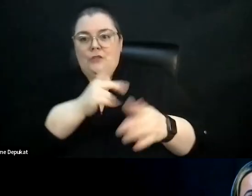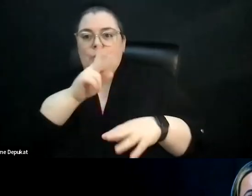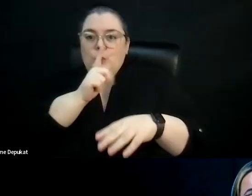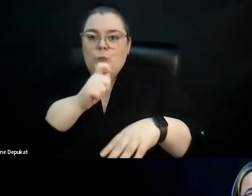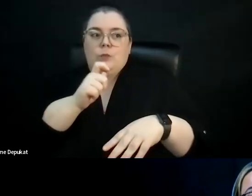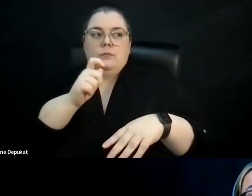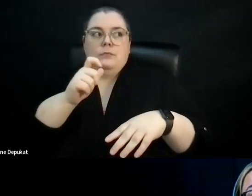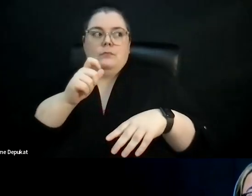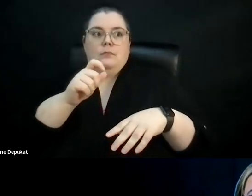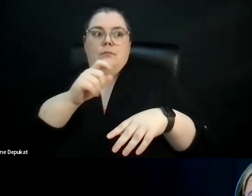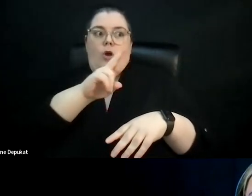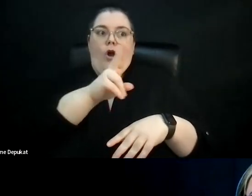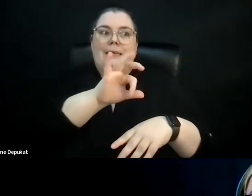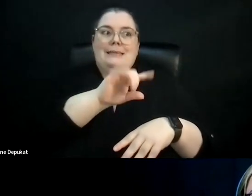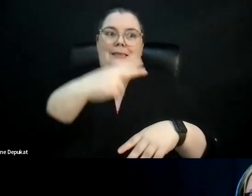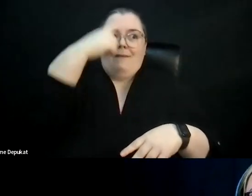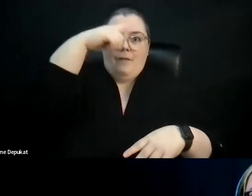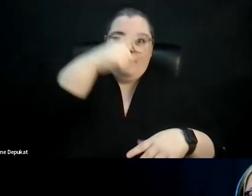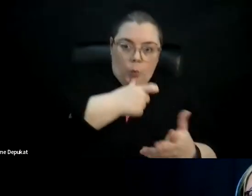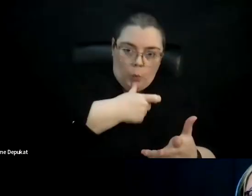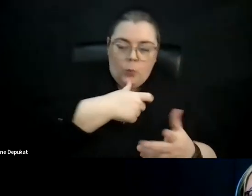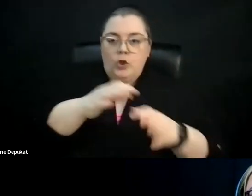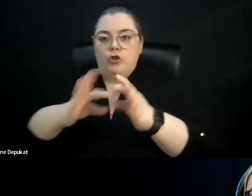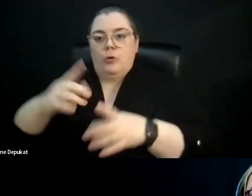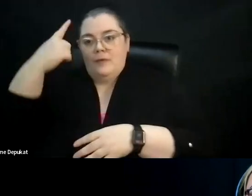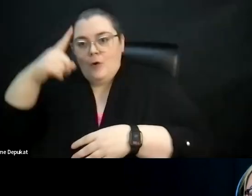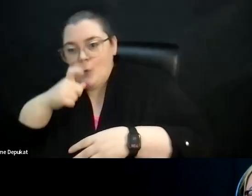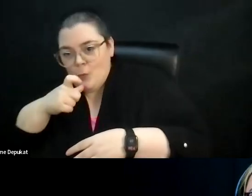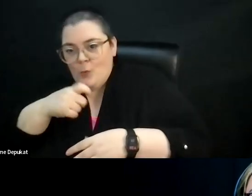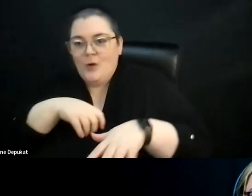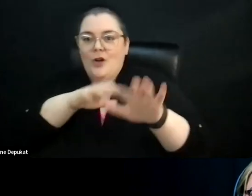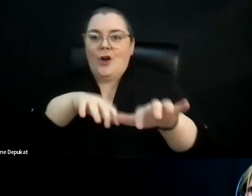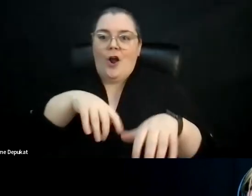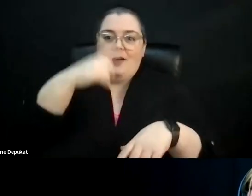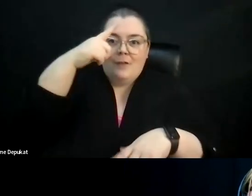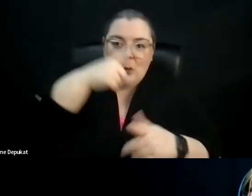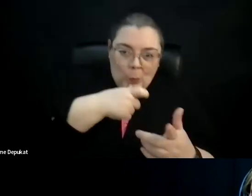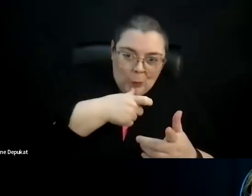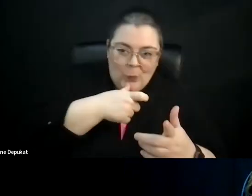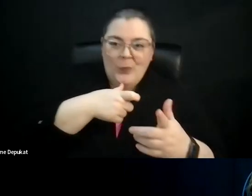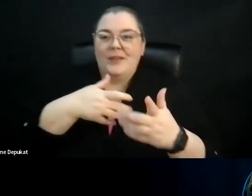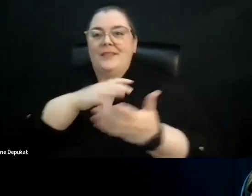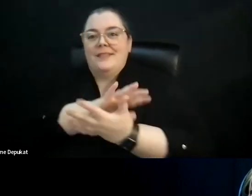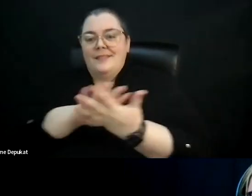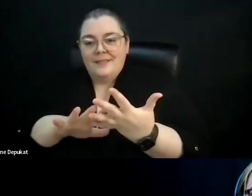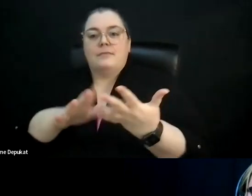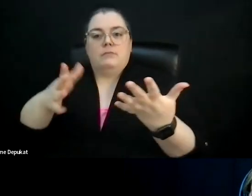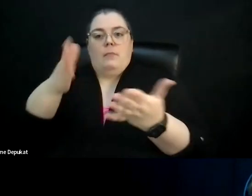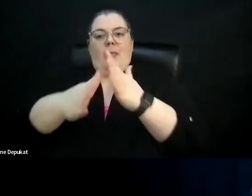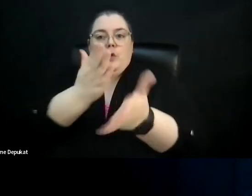So people who use the services and who the commission is for, what are all these things for? What is CART for? What are